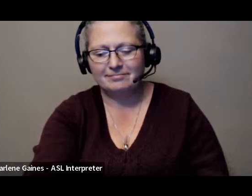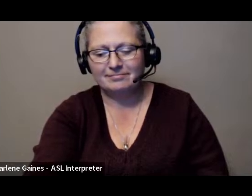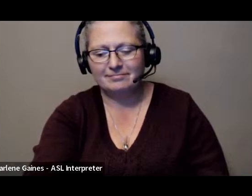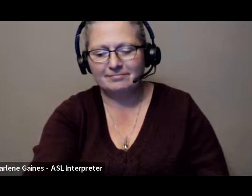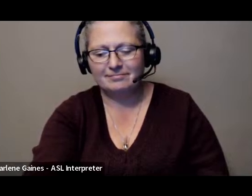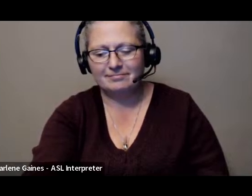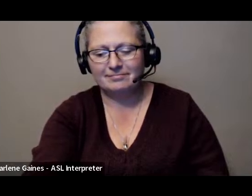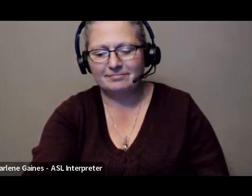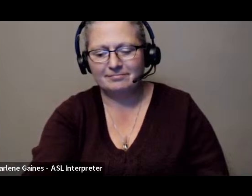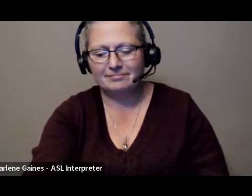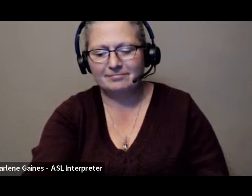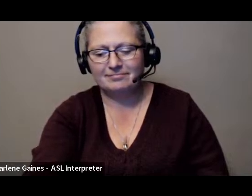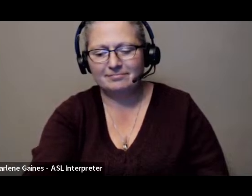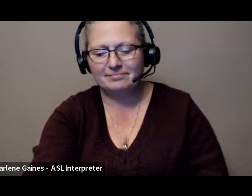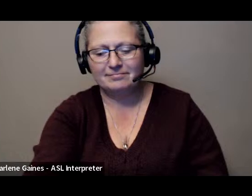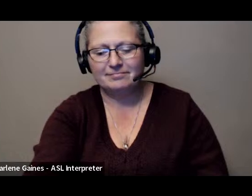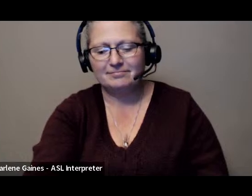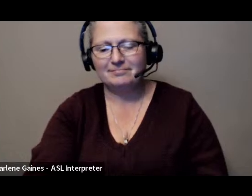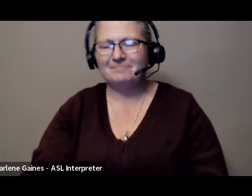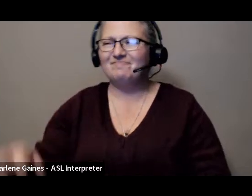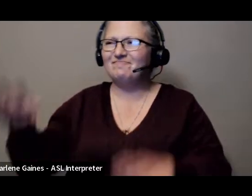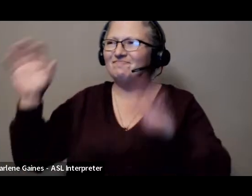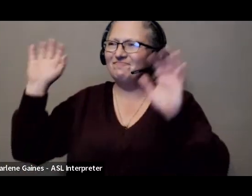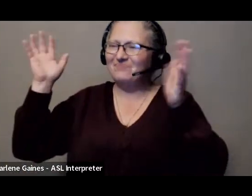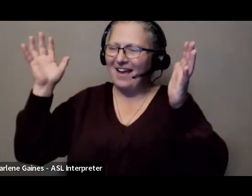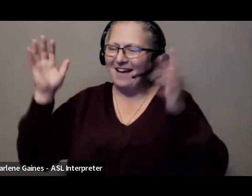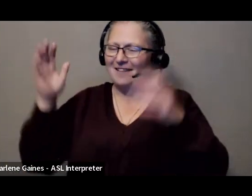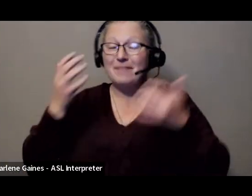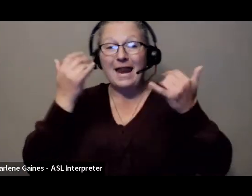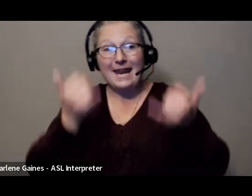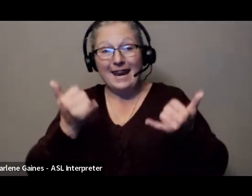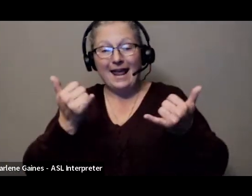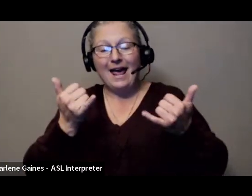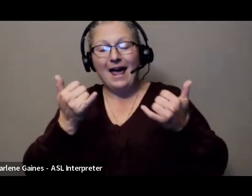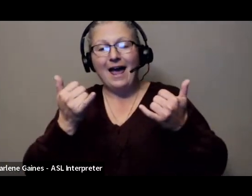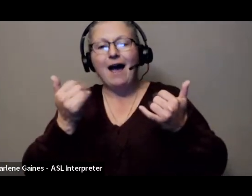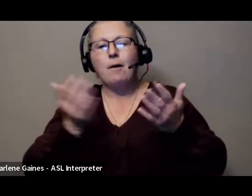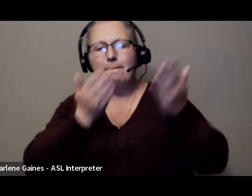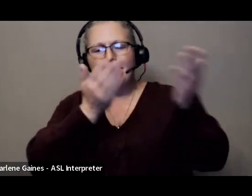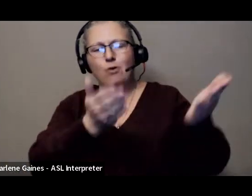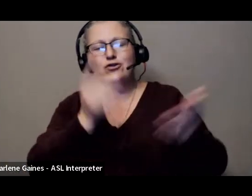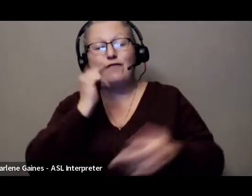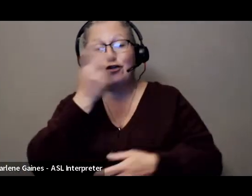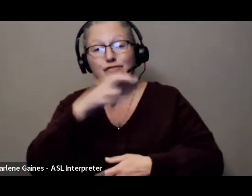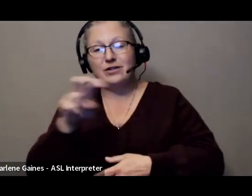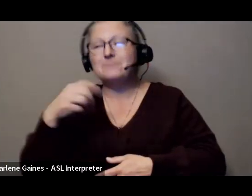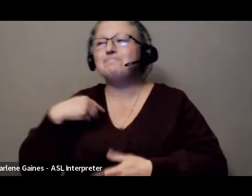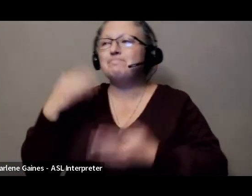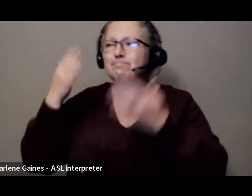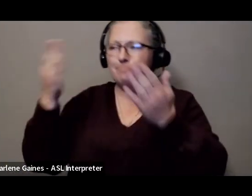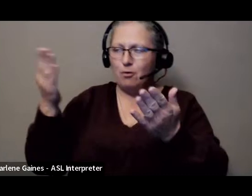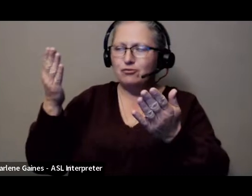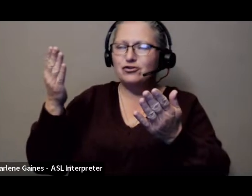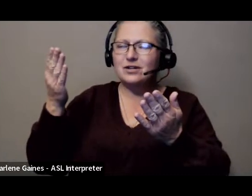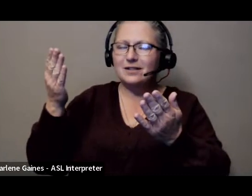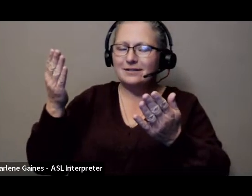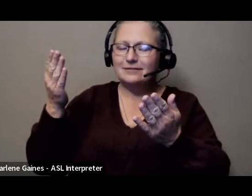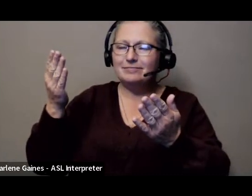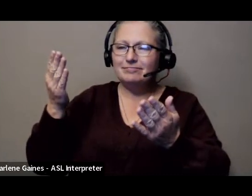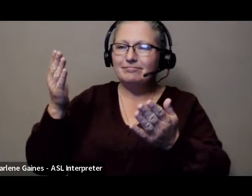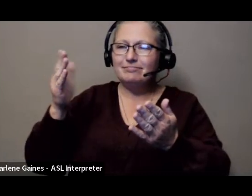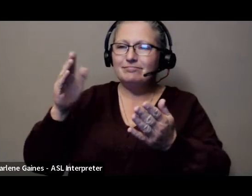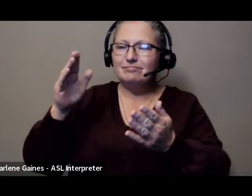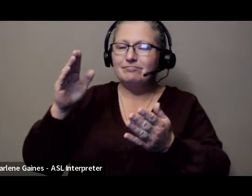Okay, with that said, I can entertain a motion for the transition. I'd like to make a motion to